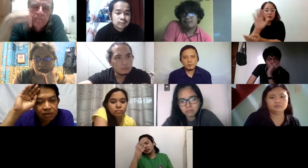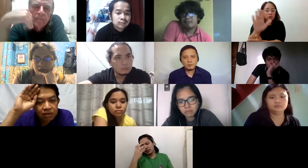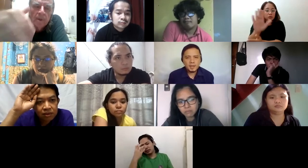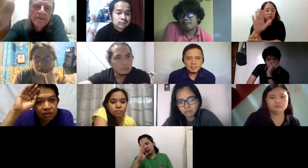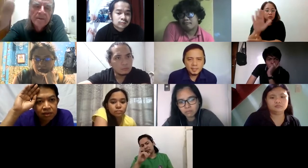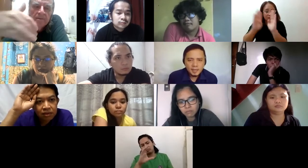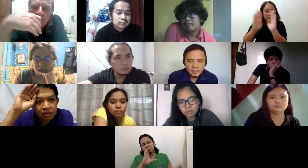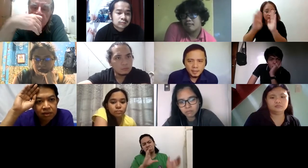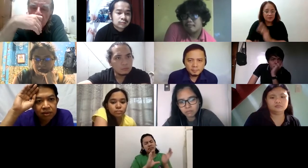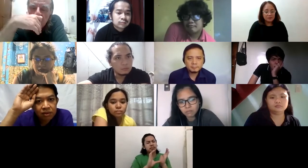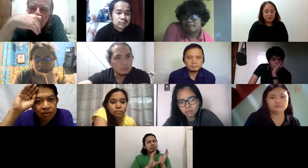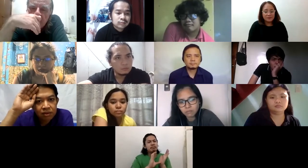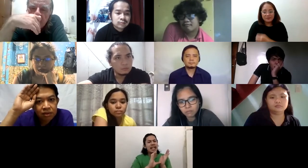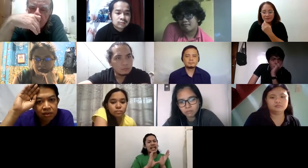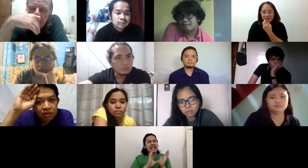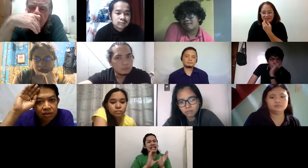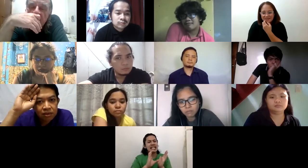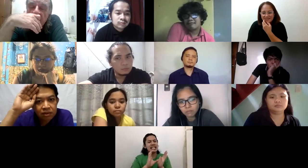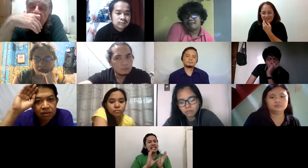his hand up. Yes, Ray.